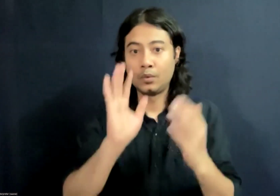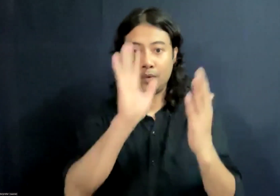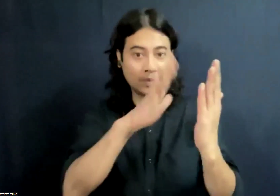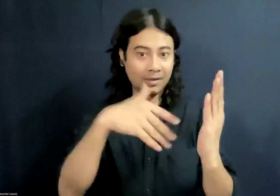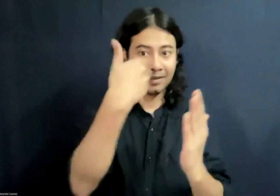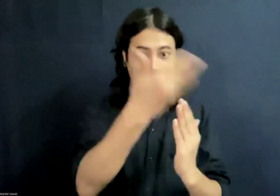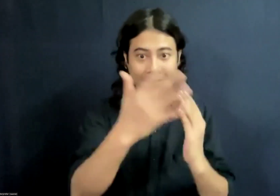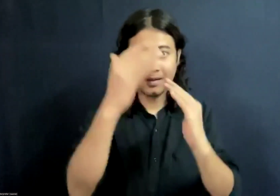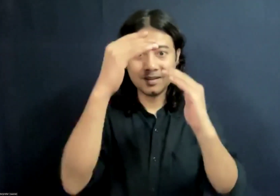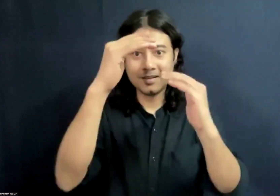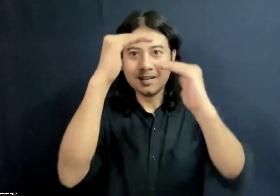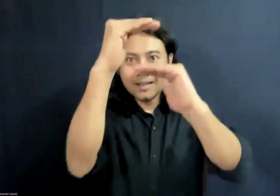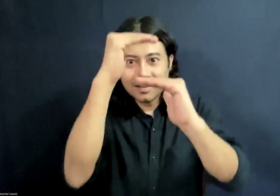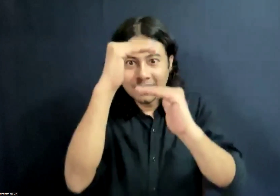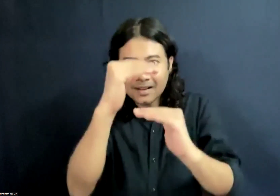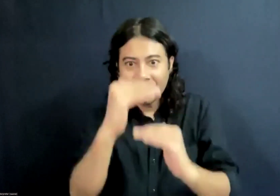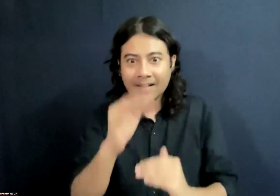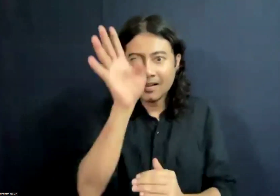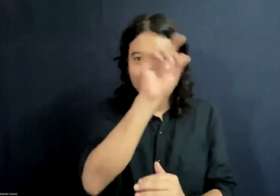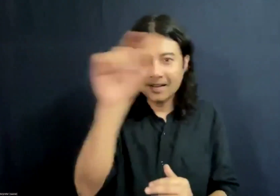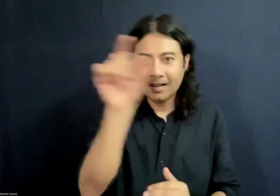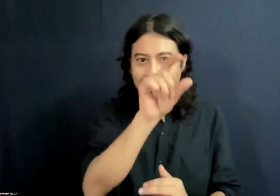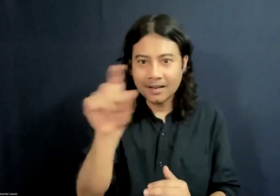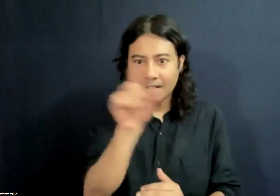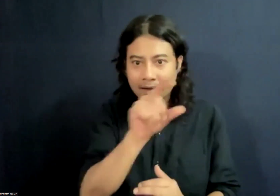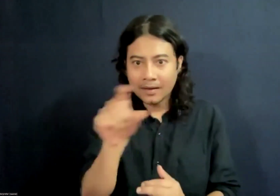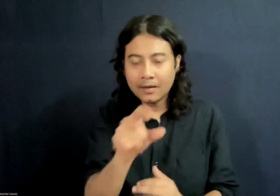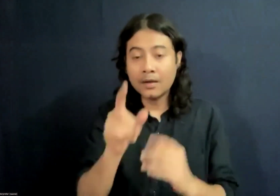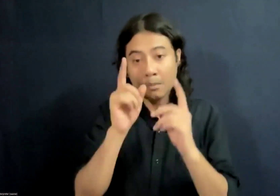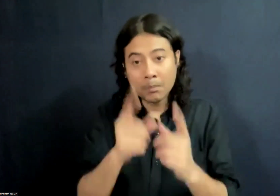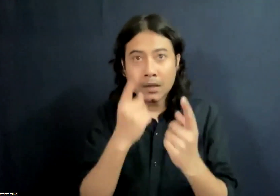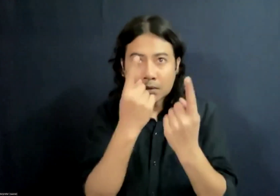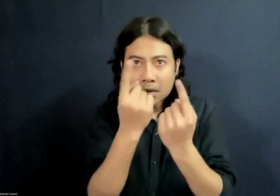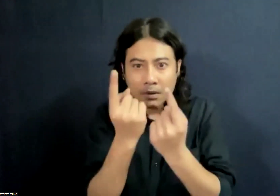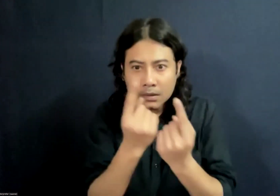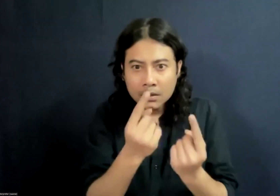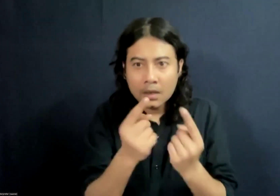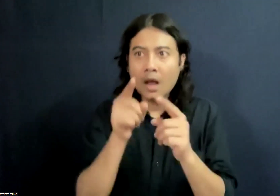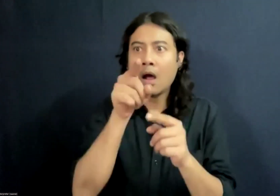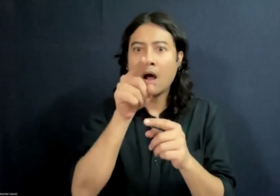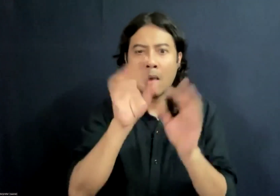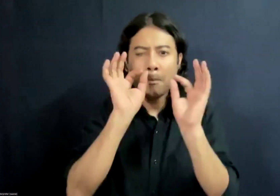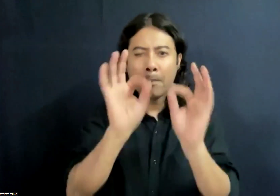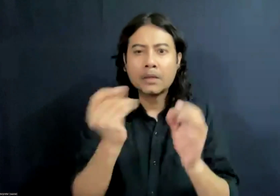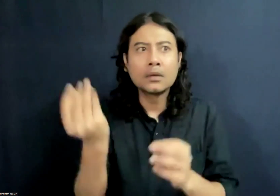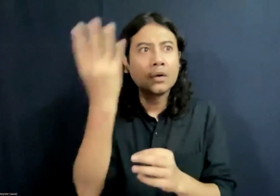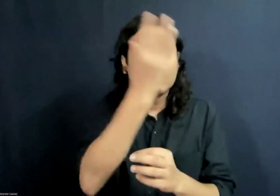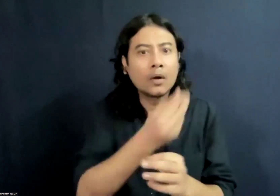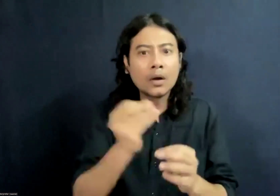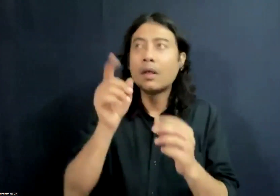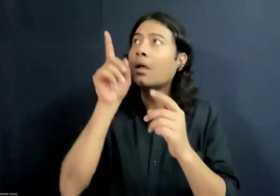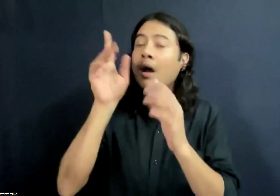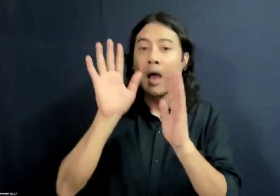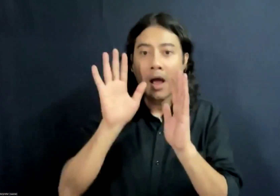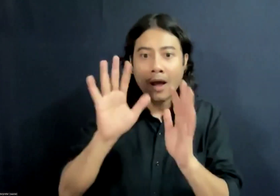auspicious day to give charity. Or when there is eclipse